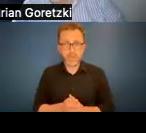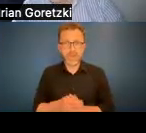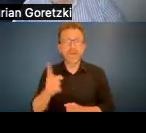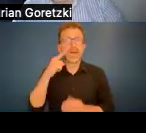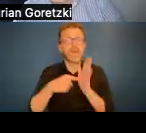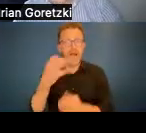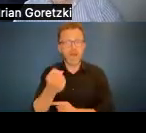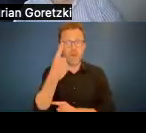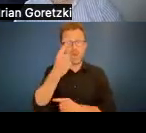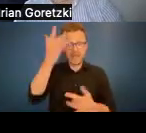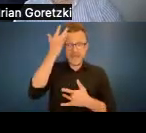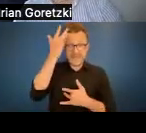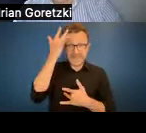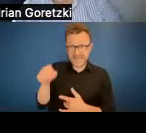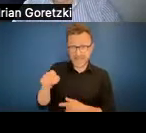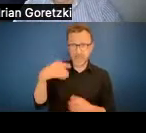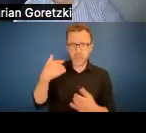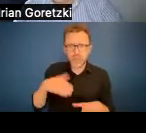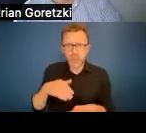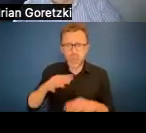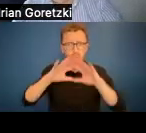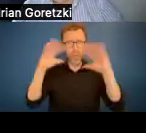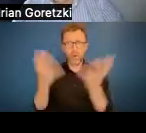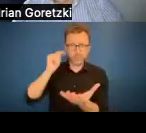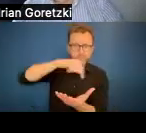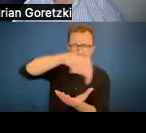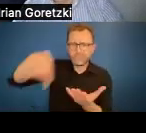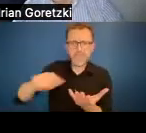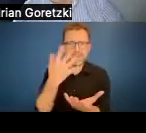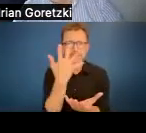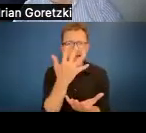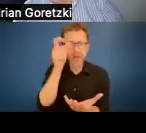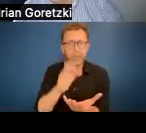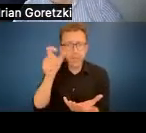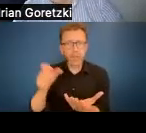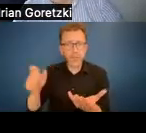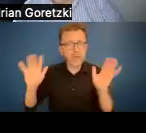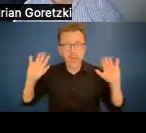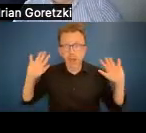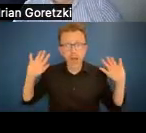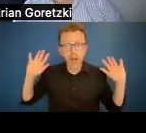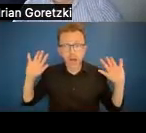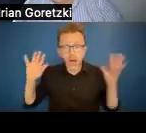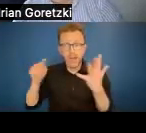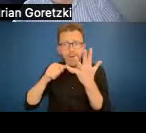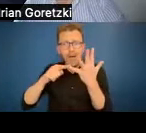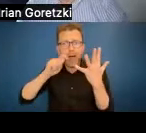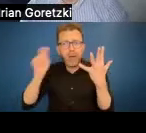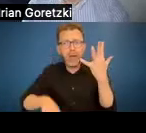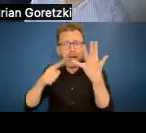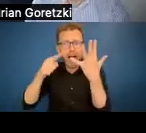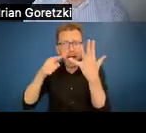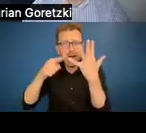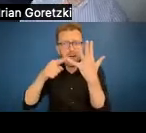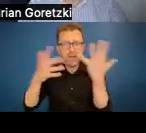those people. What Łukasz said is right regarding the disability fund. It's called PEFRON in